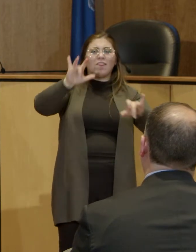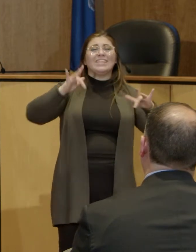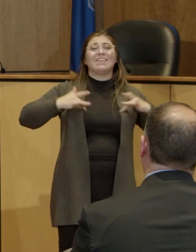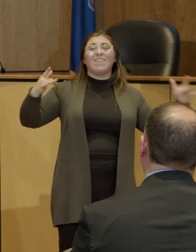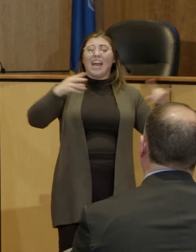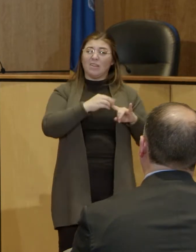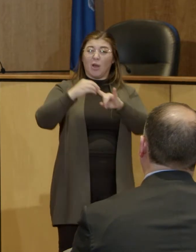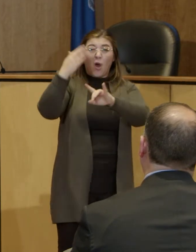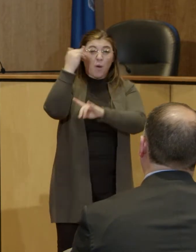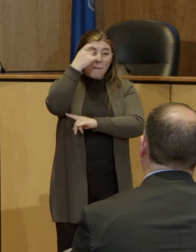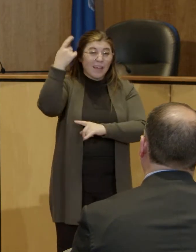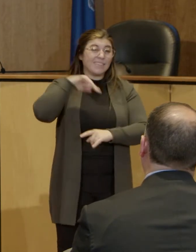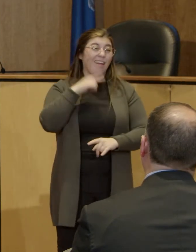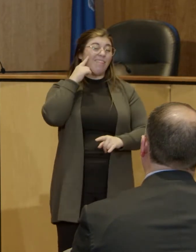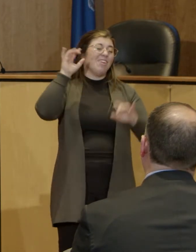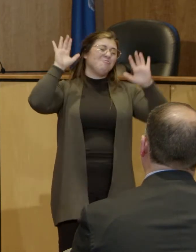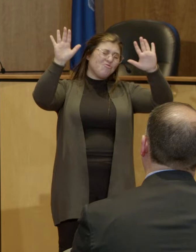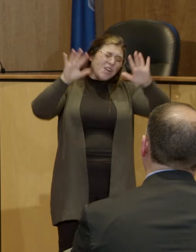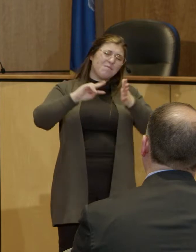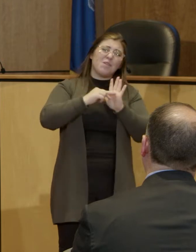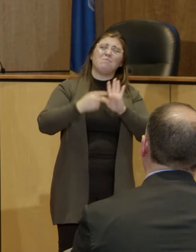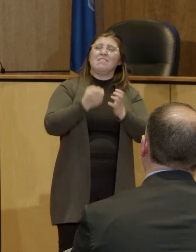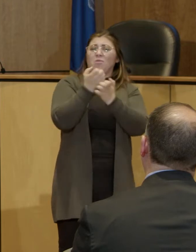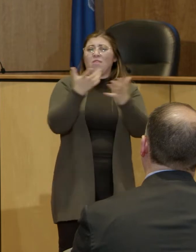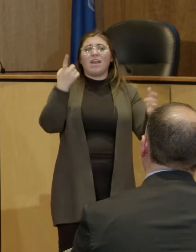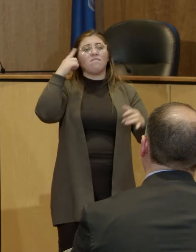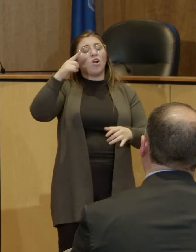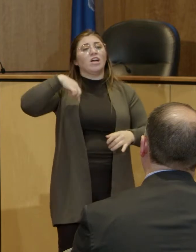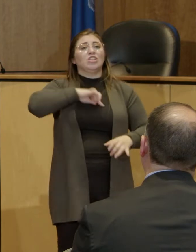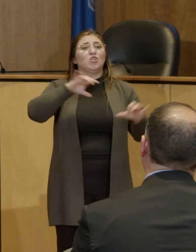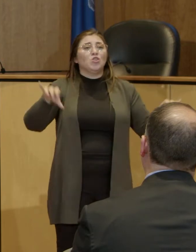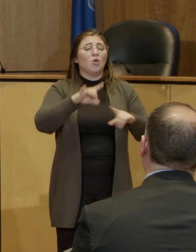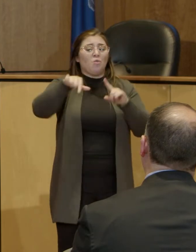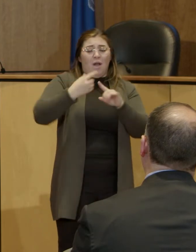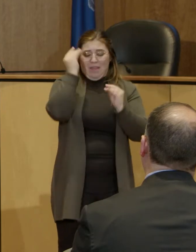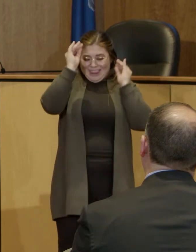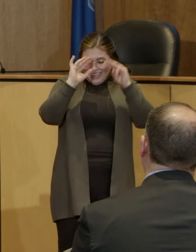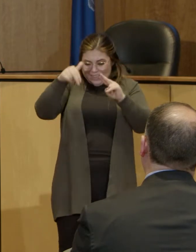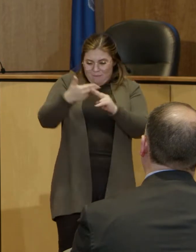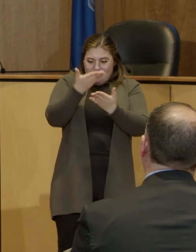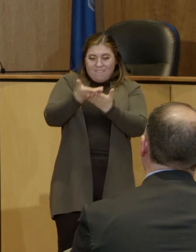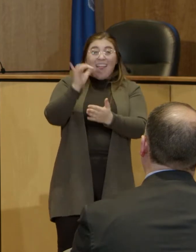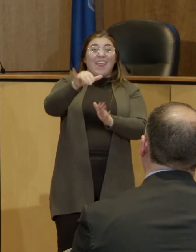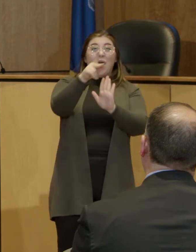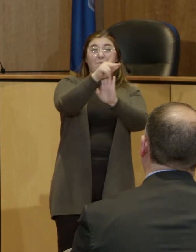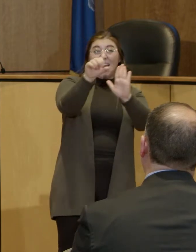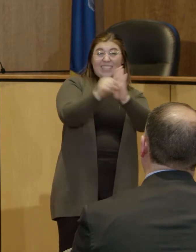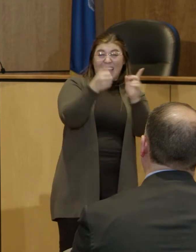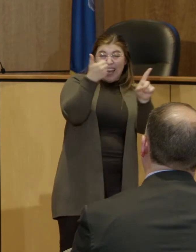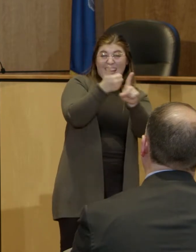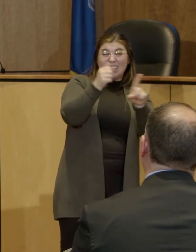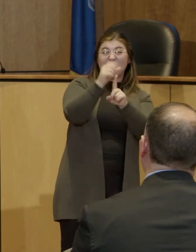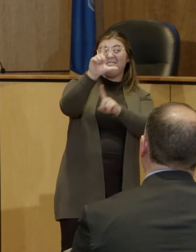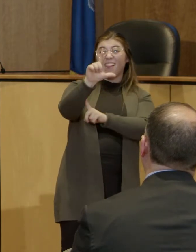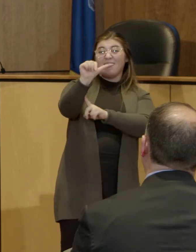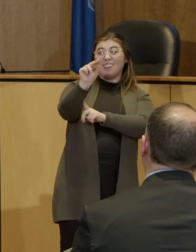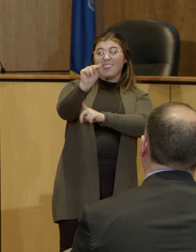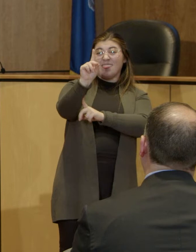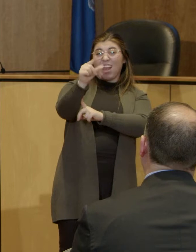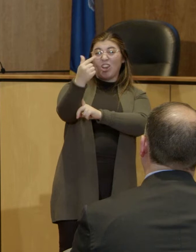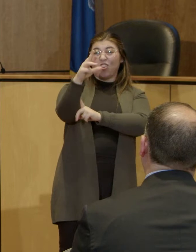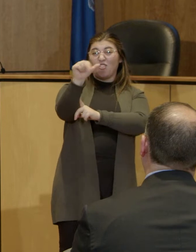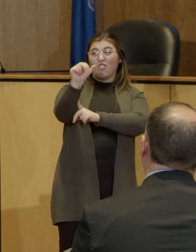because I think it's an incredibly meaningful thing when we consider the fact that Penn State is a land-grant